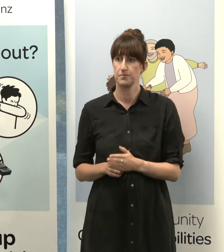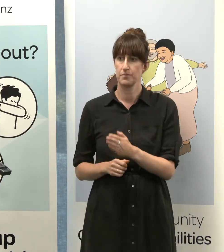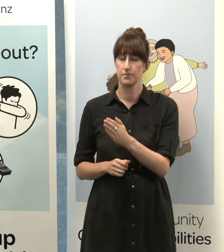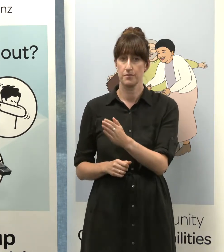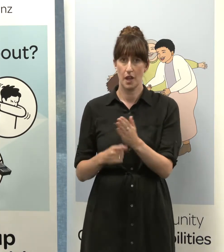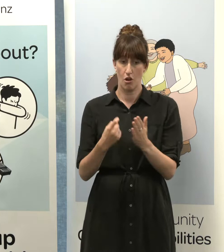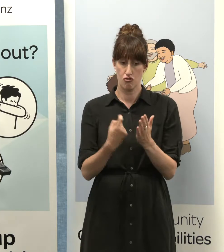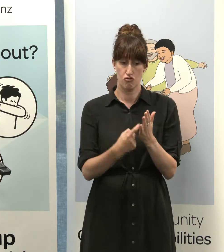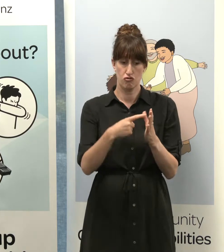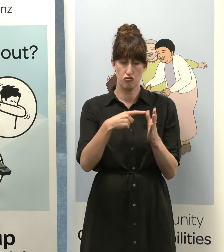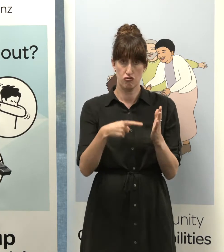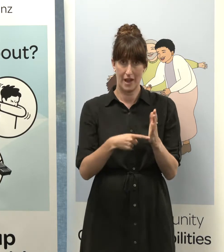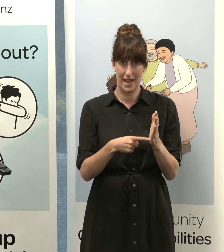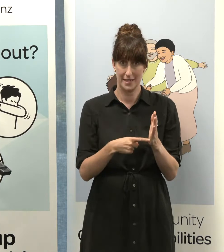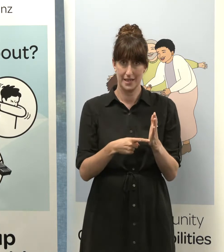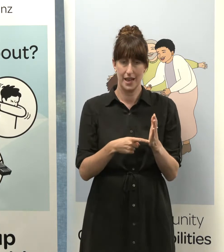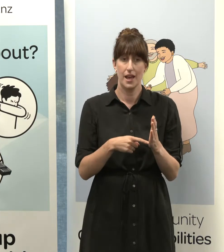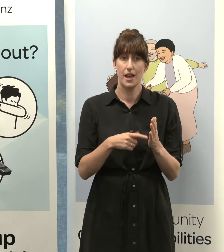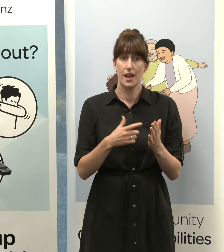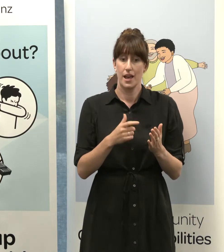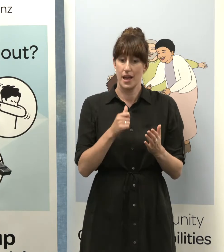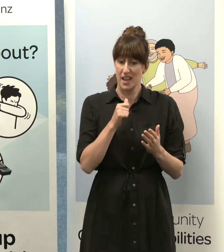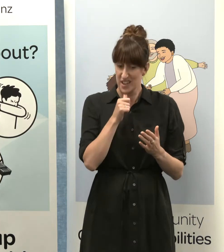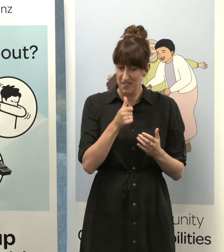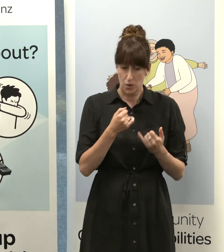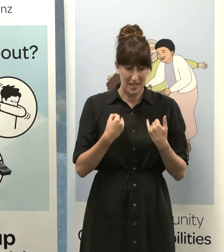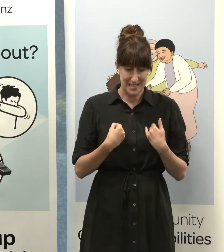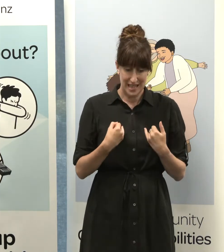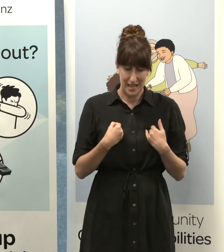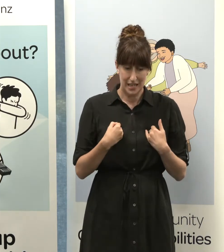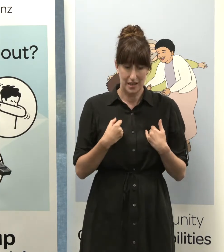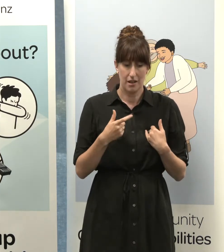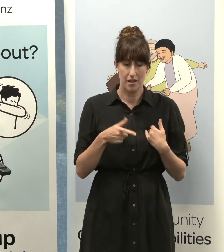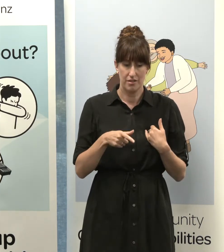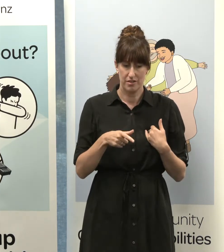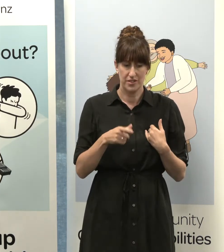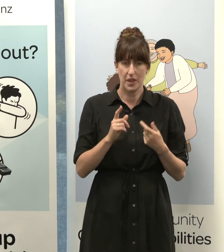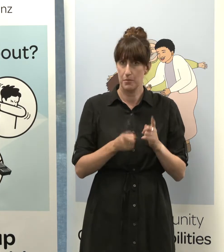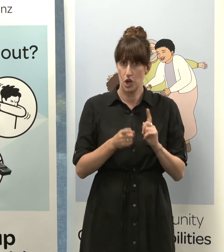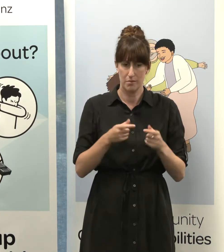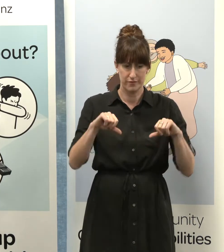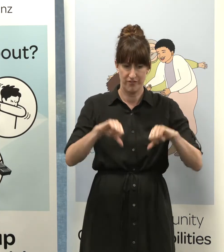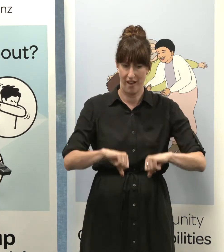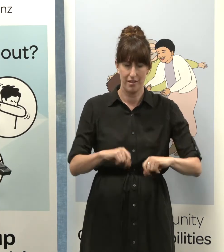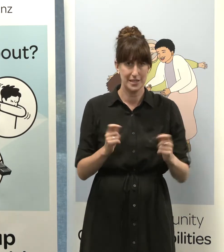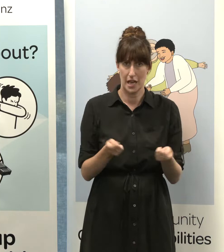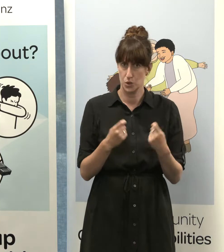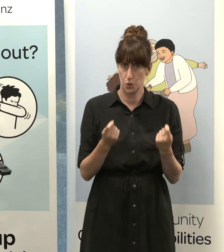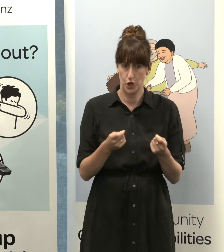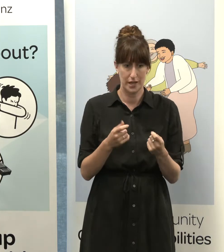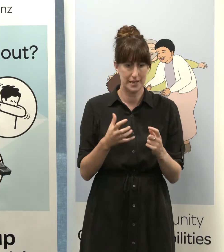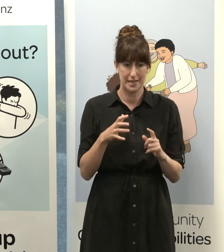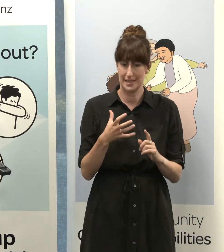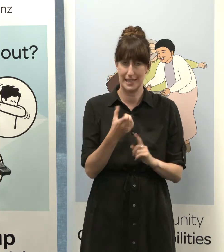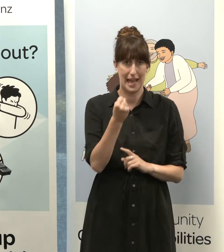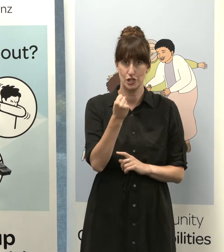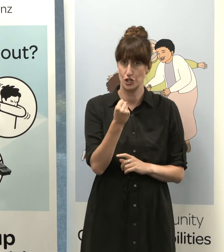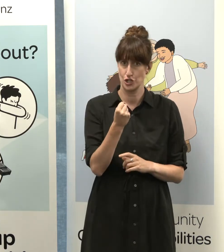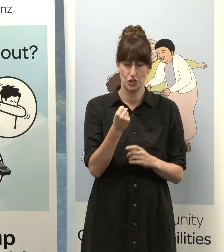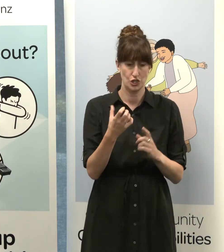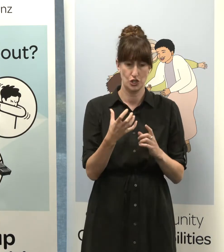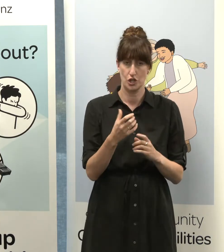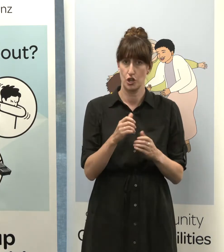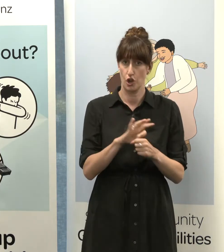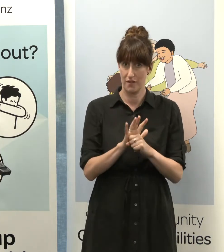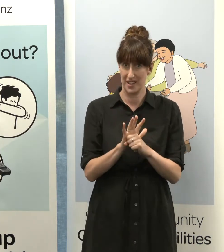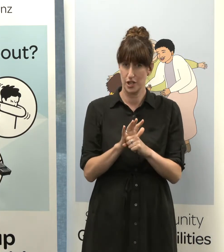positive cases in the early days, even if people are symptomatic. Should New Zealand be switching to saliva tests? Well, we have got saliva